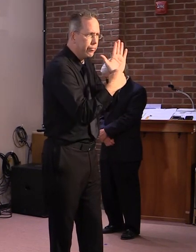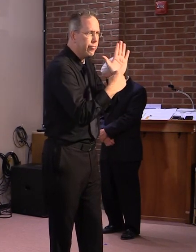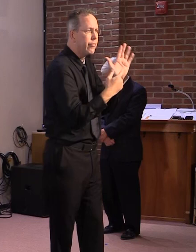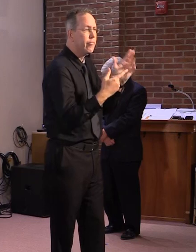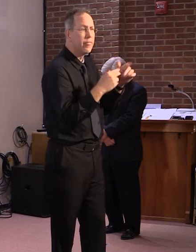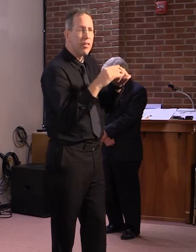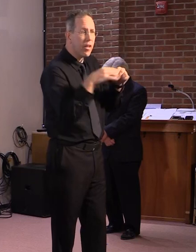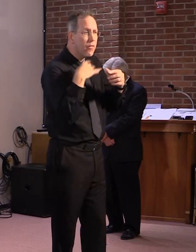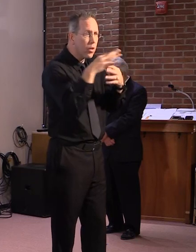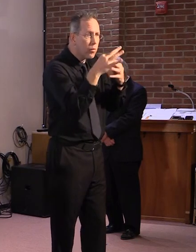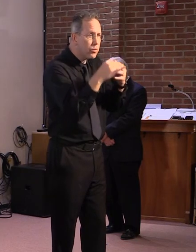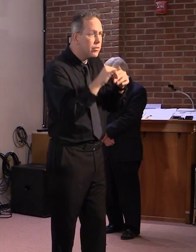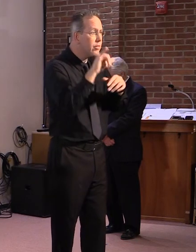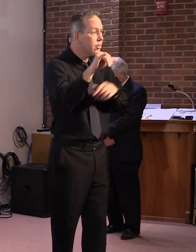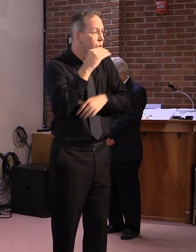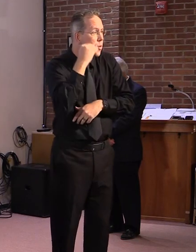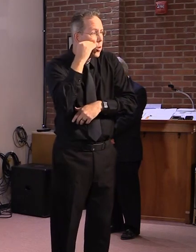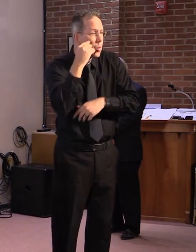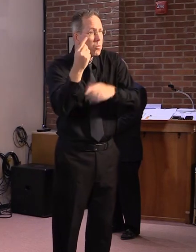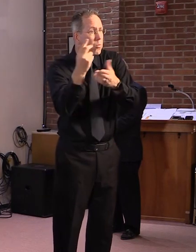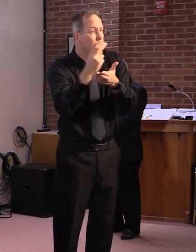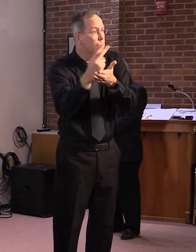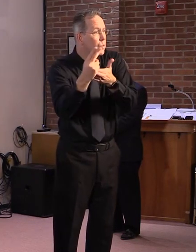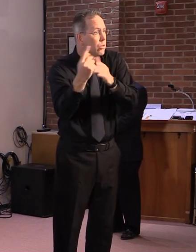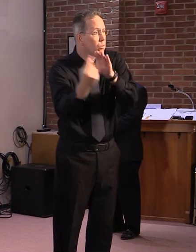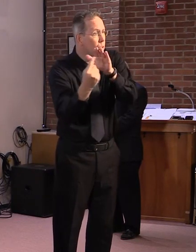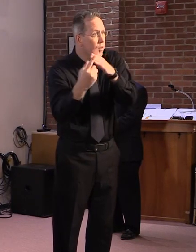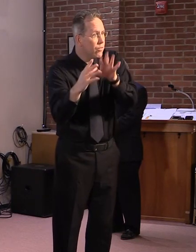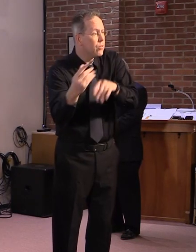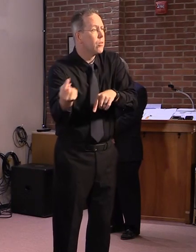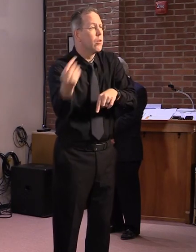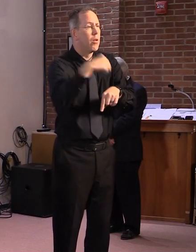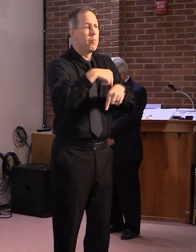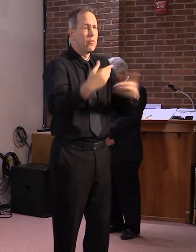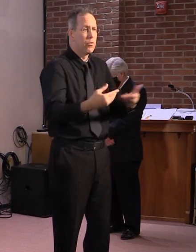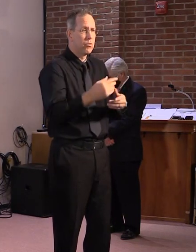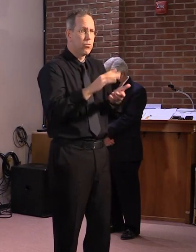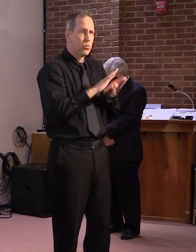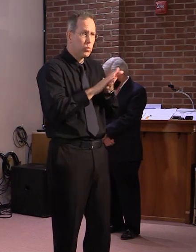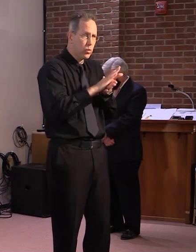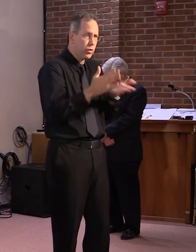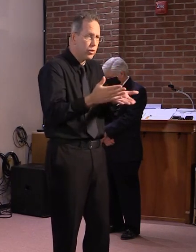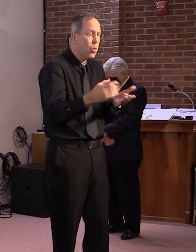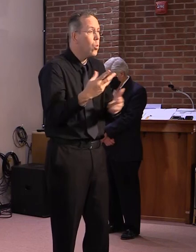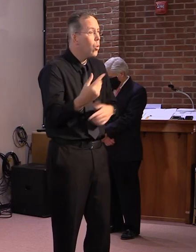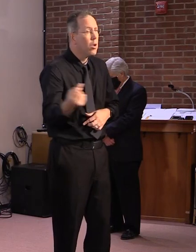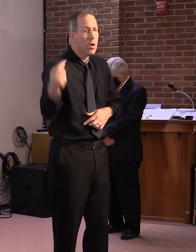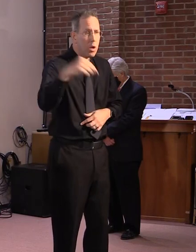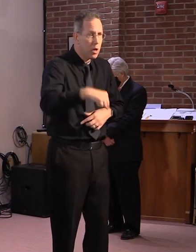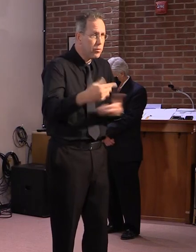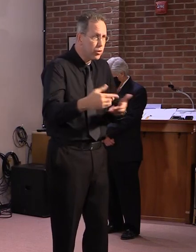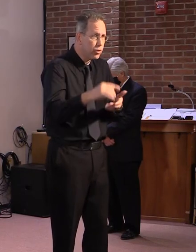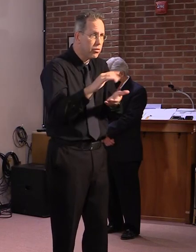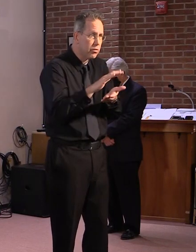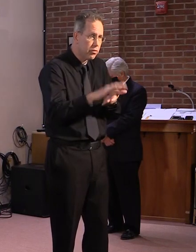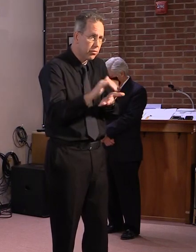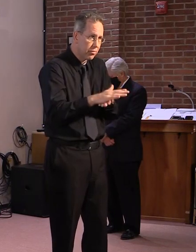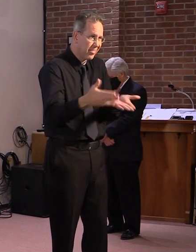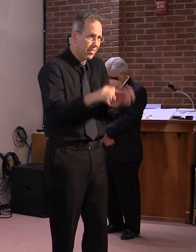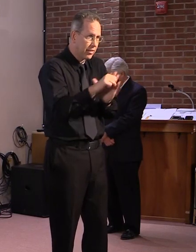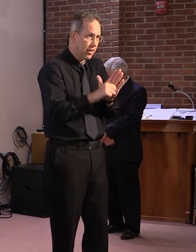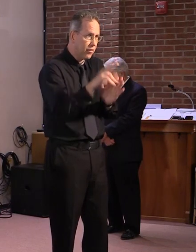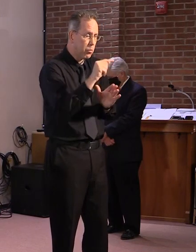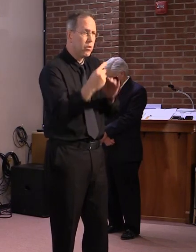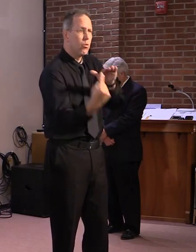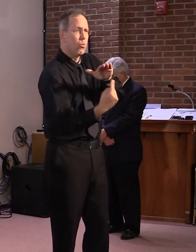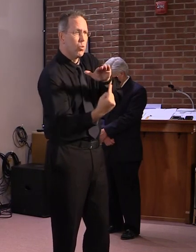They can, quarantine 14 days, or they could quarantine for 7 days, obtain a test, and then come with a